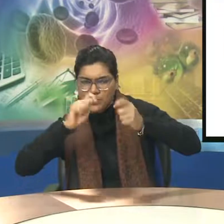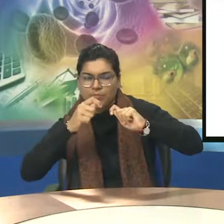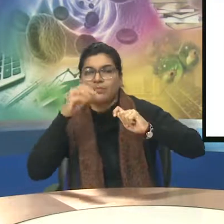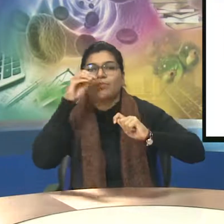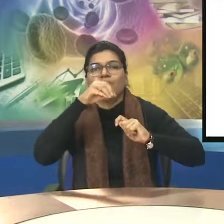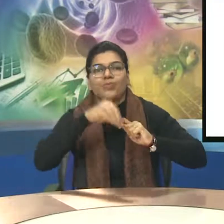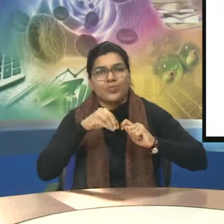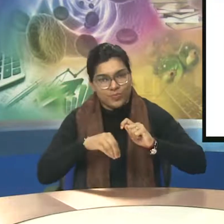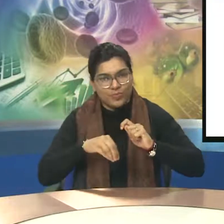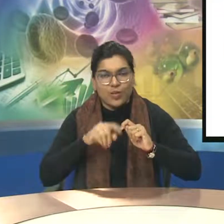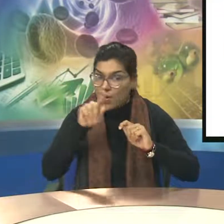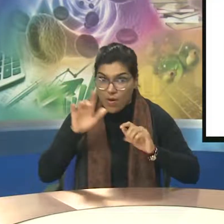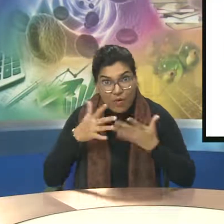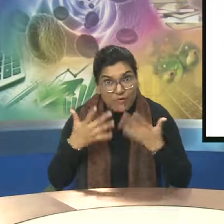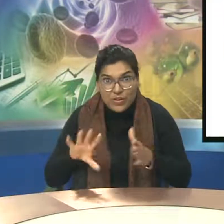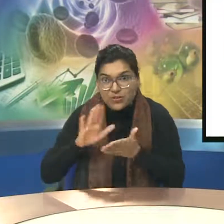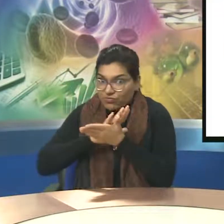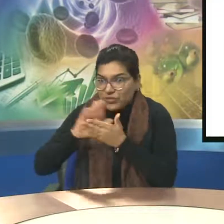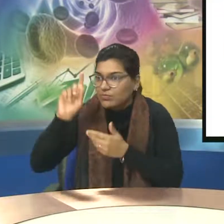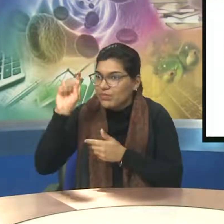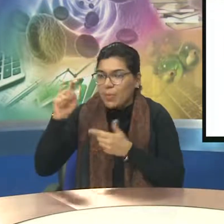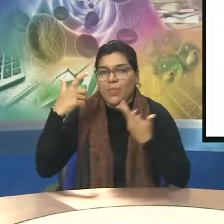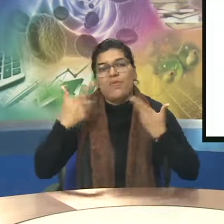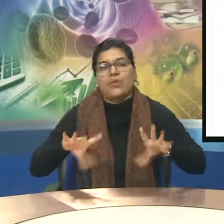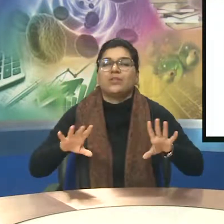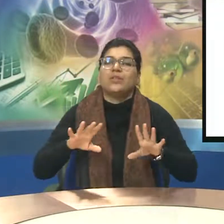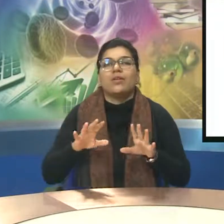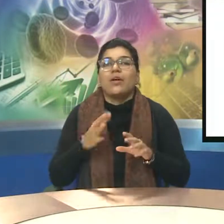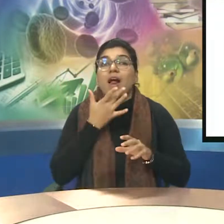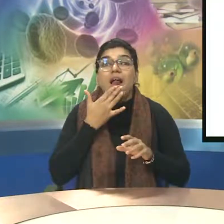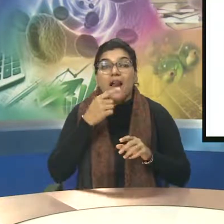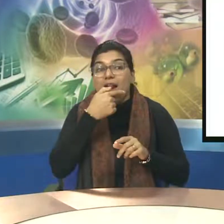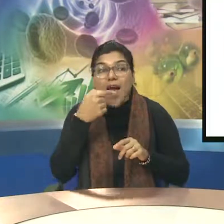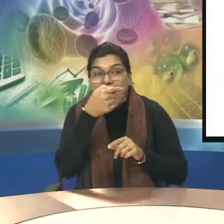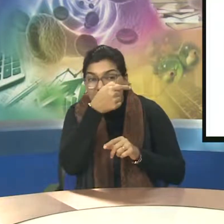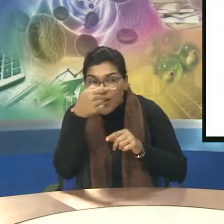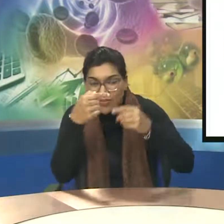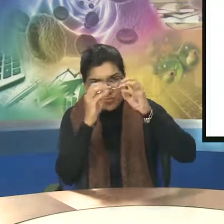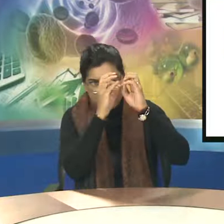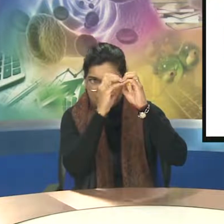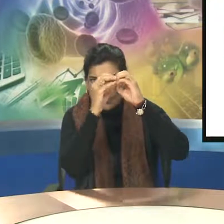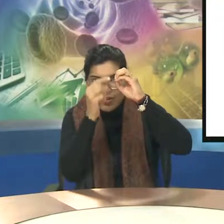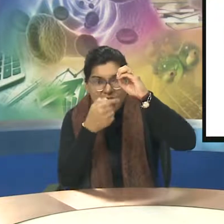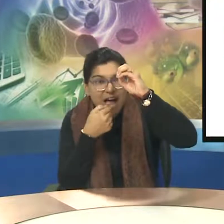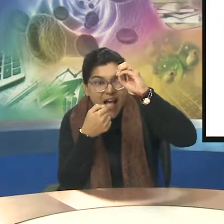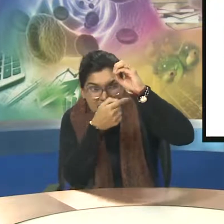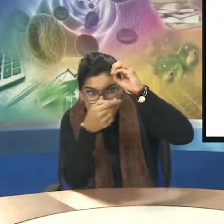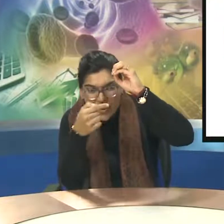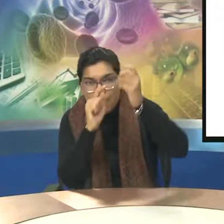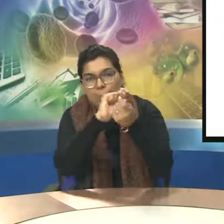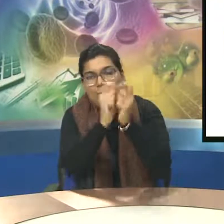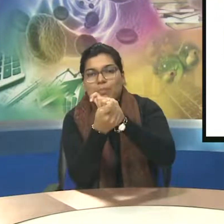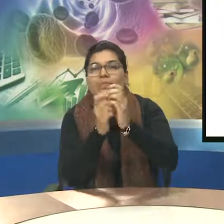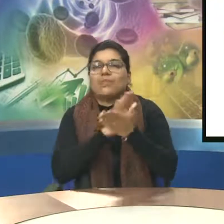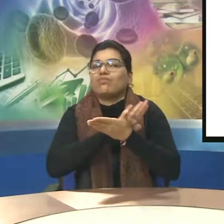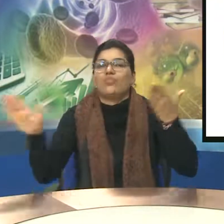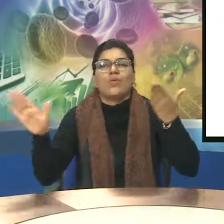red text. You can click on